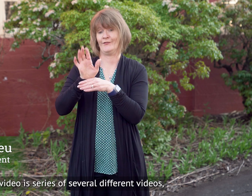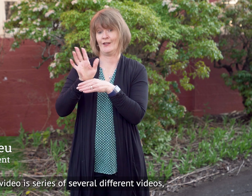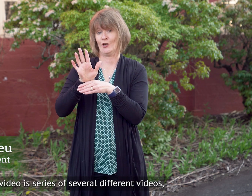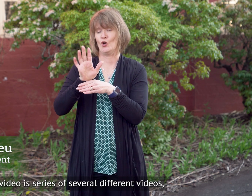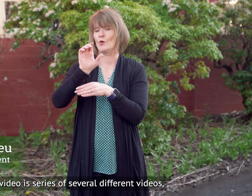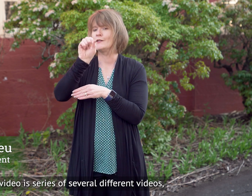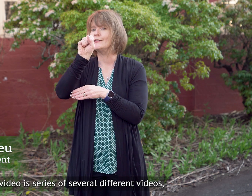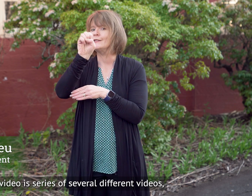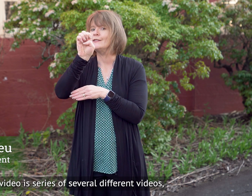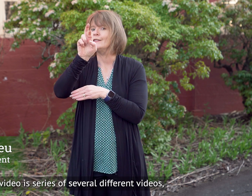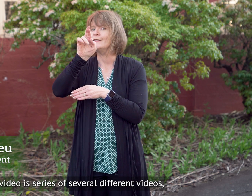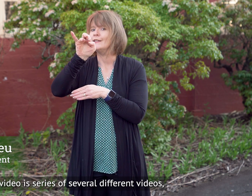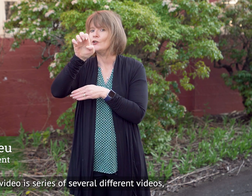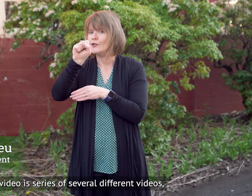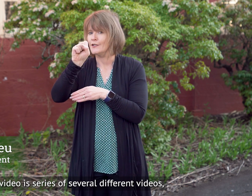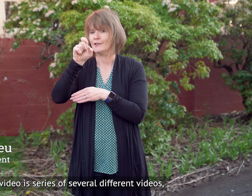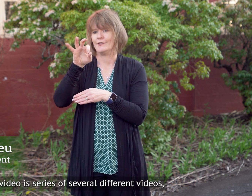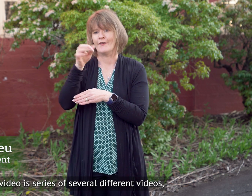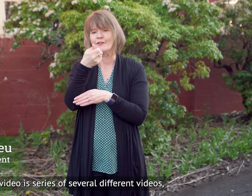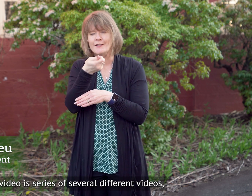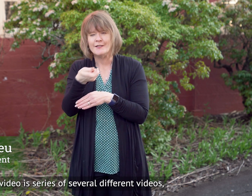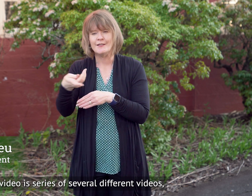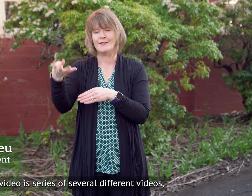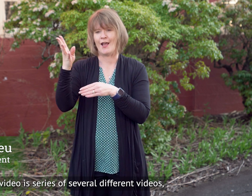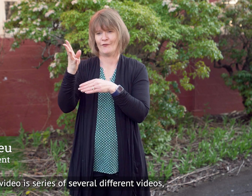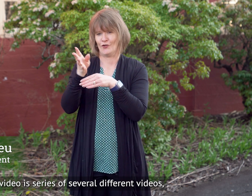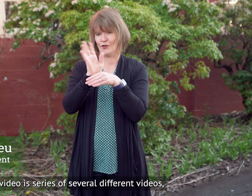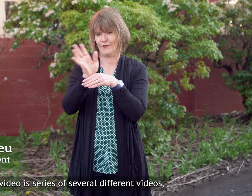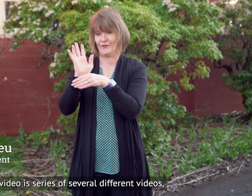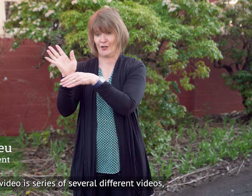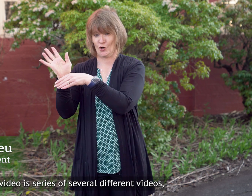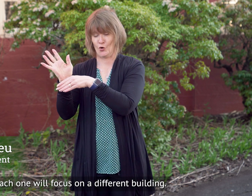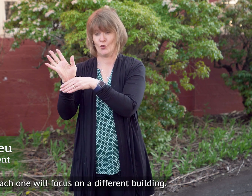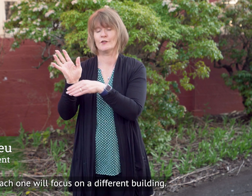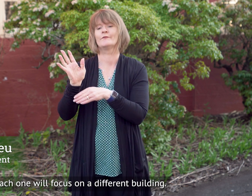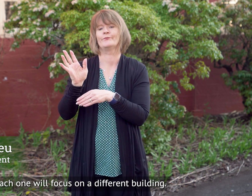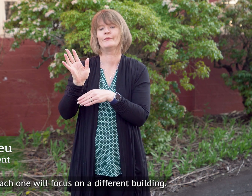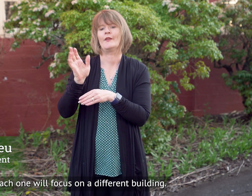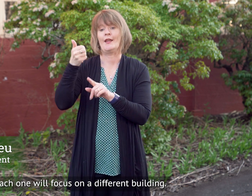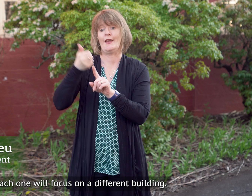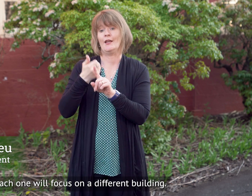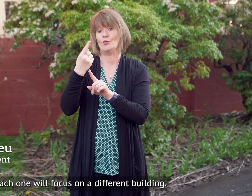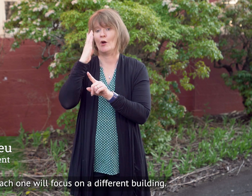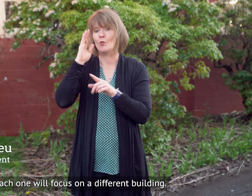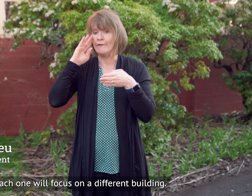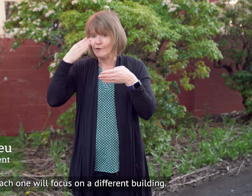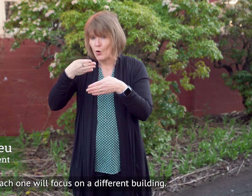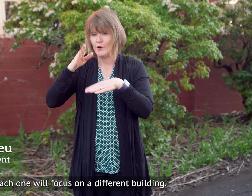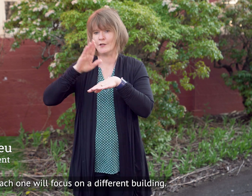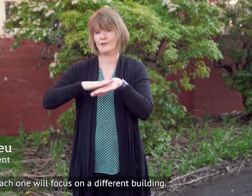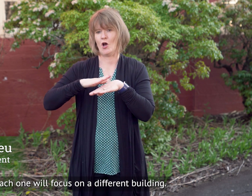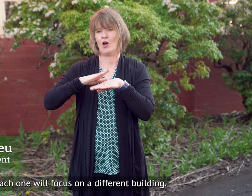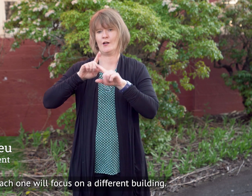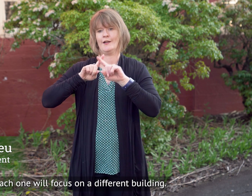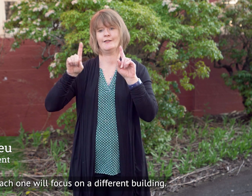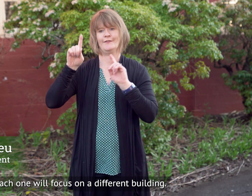This video is a series of several different videos, and each one will focus on a different